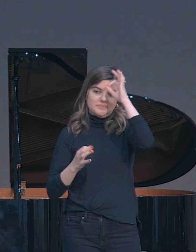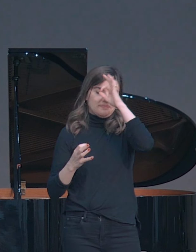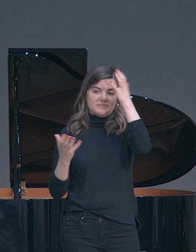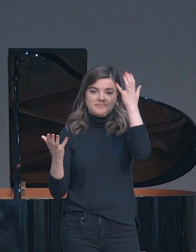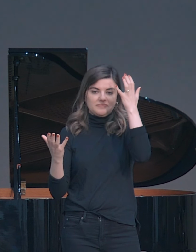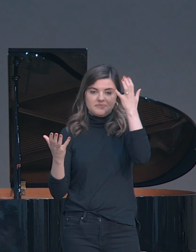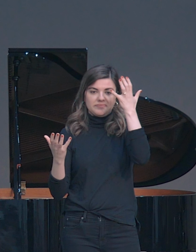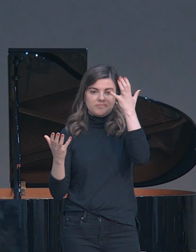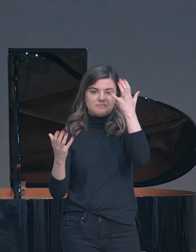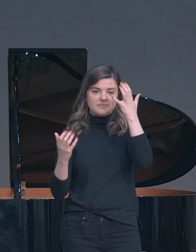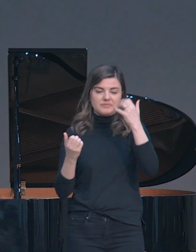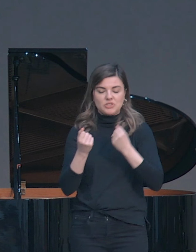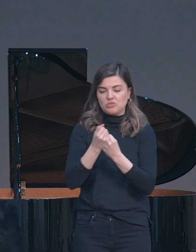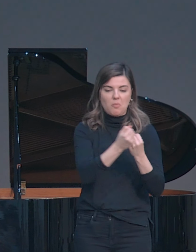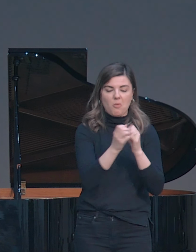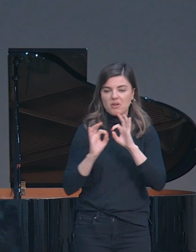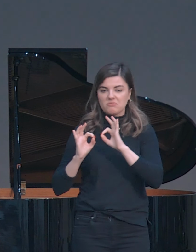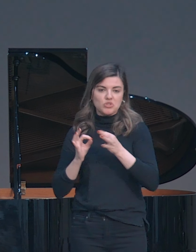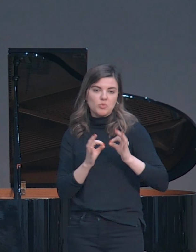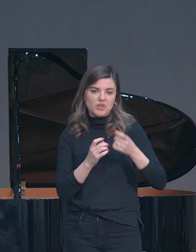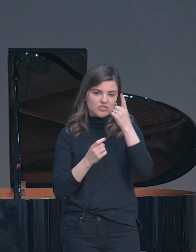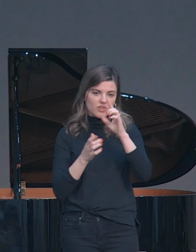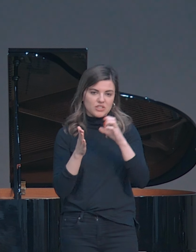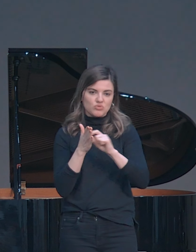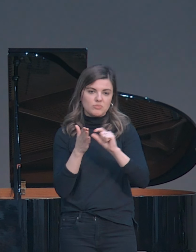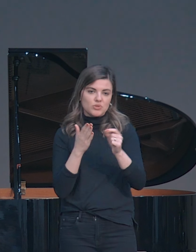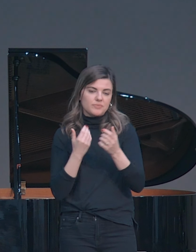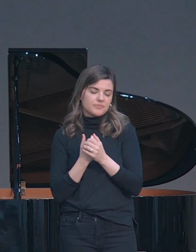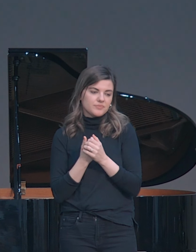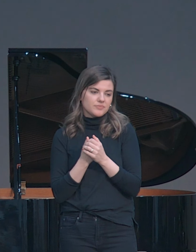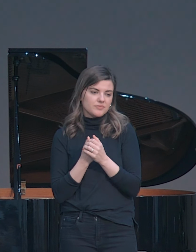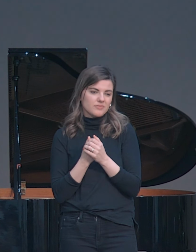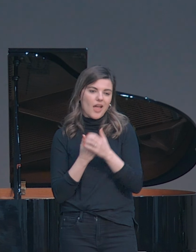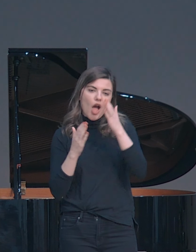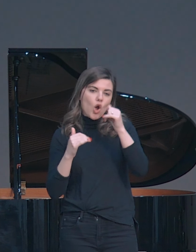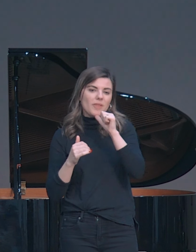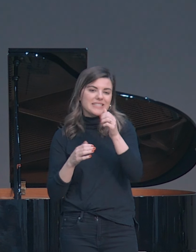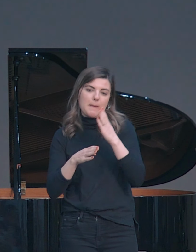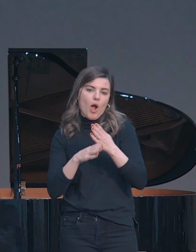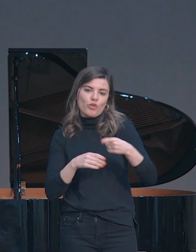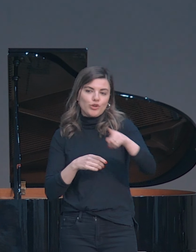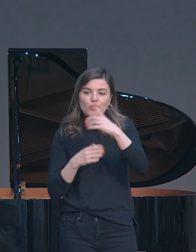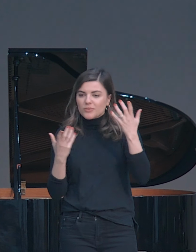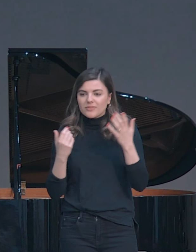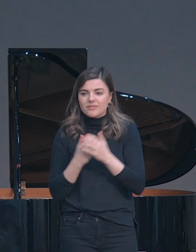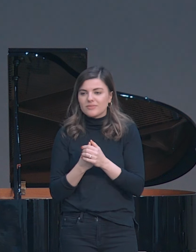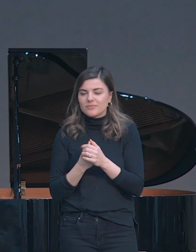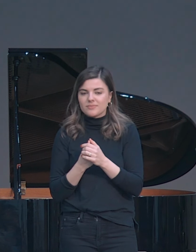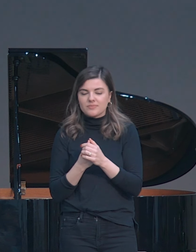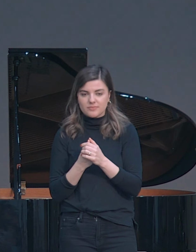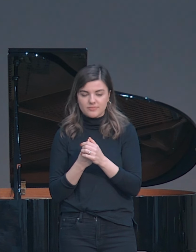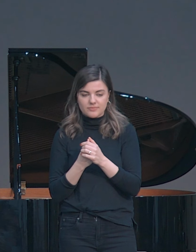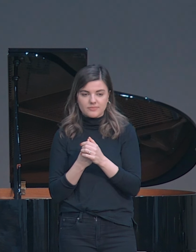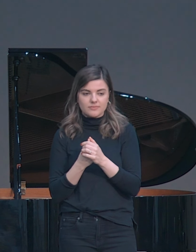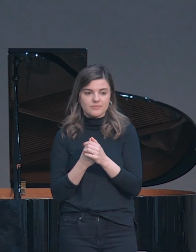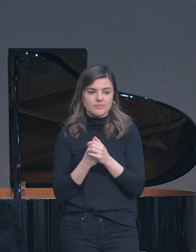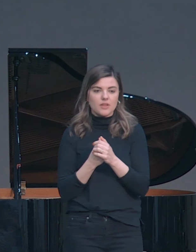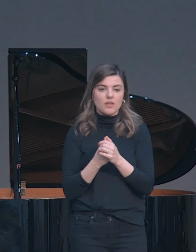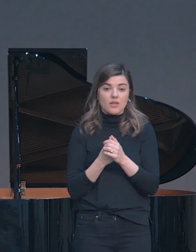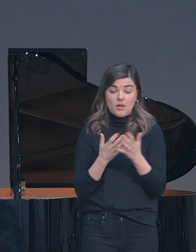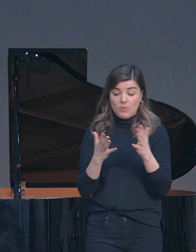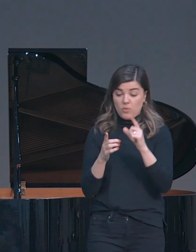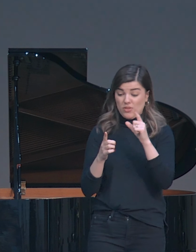support one interpretation over another. I hope that doesn't bother you. But knowing exactly what these